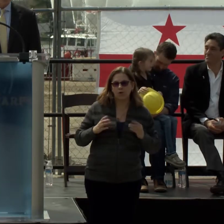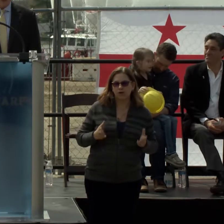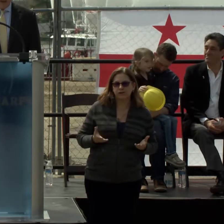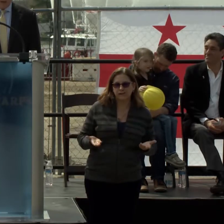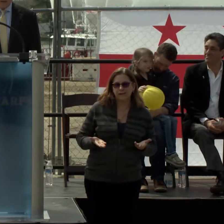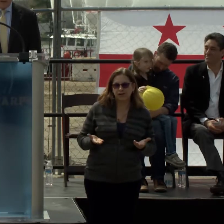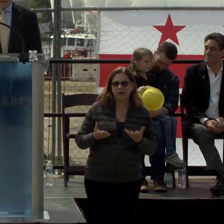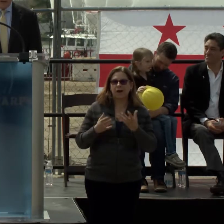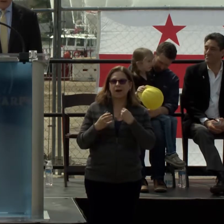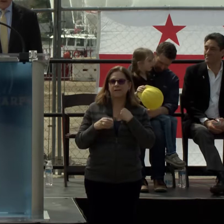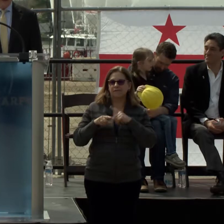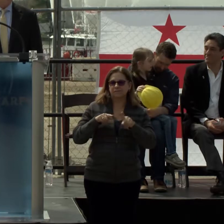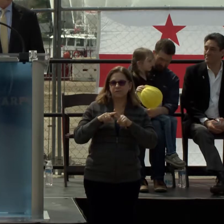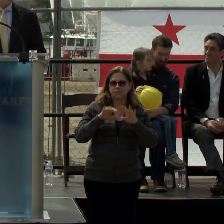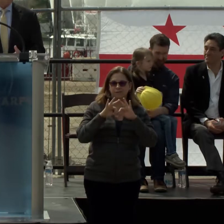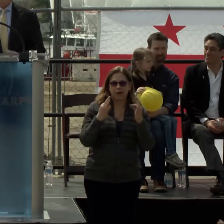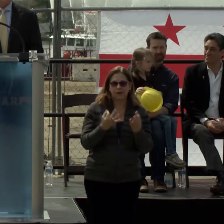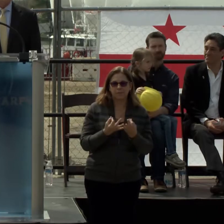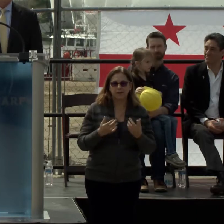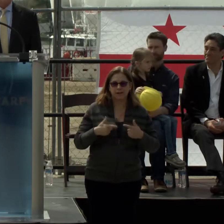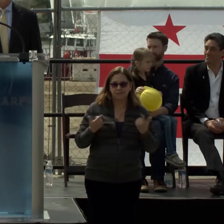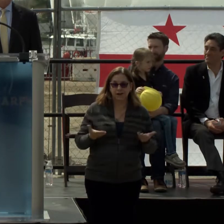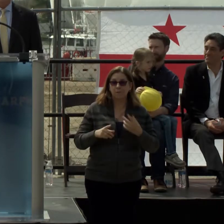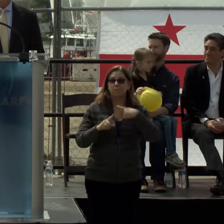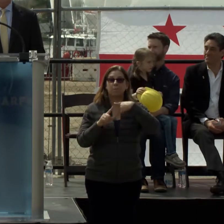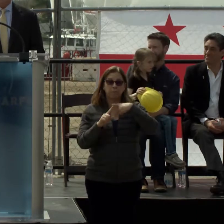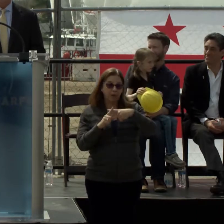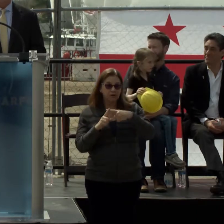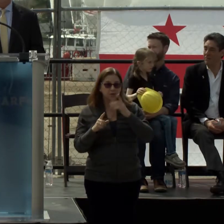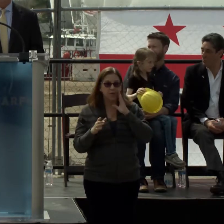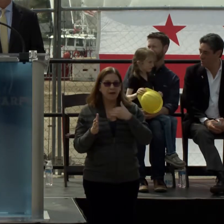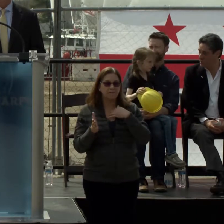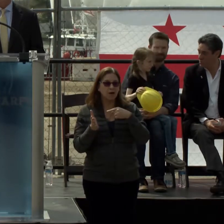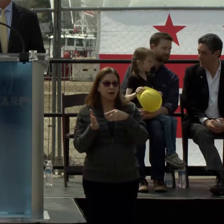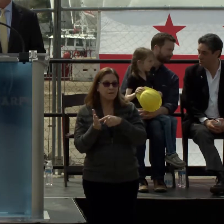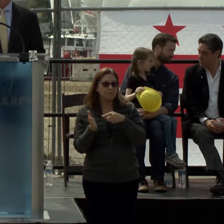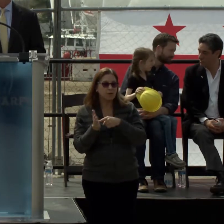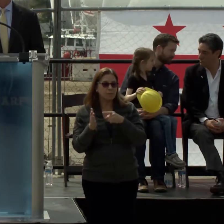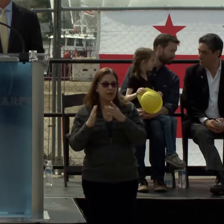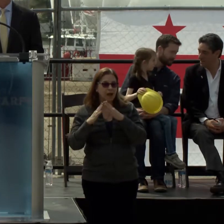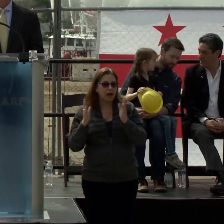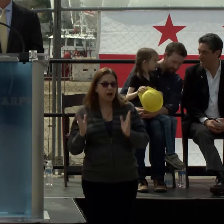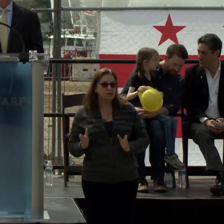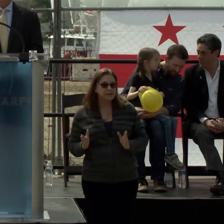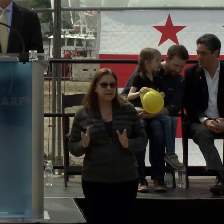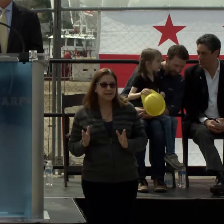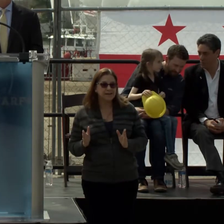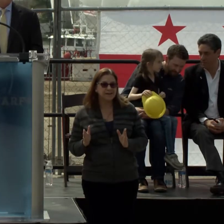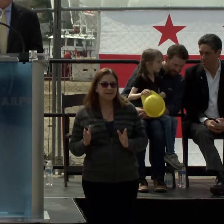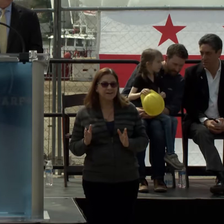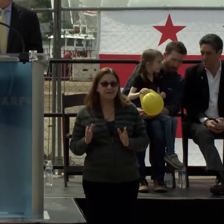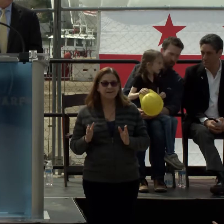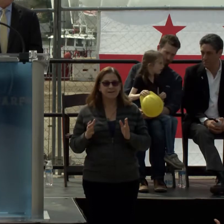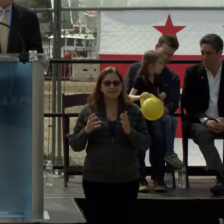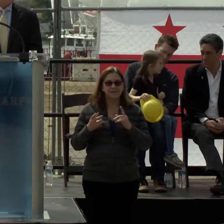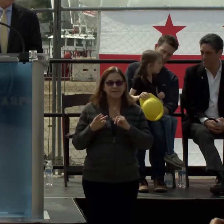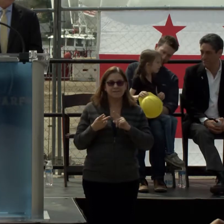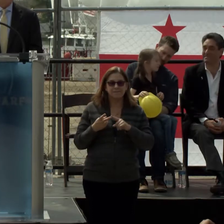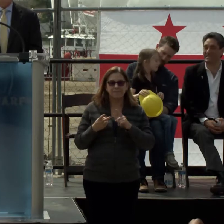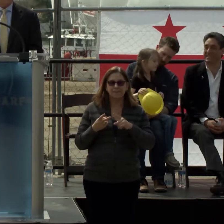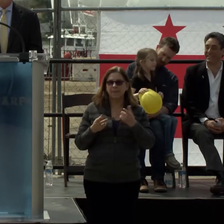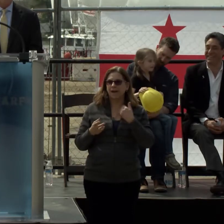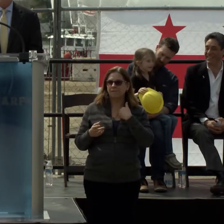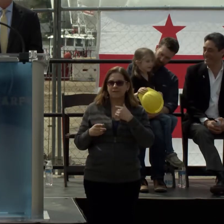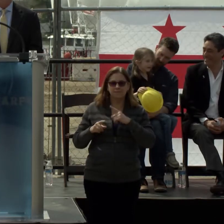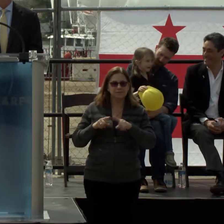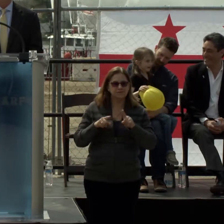significant affordable housing. And of course, as Peter mentioned, there will be a larger marina, more docks. There will be more retail, more